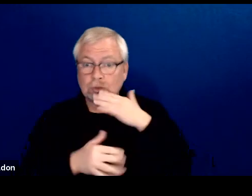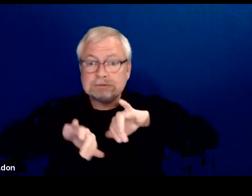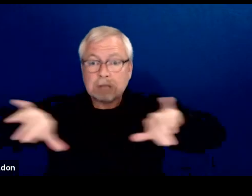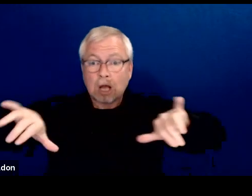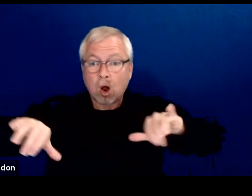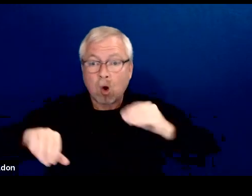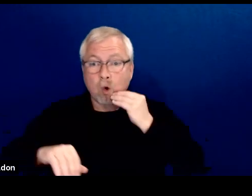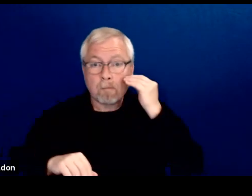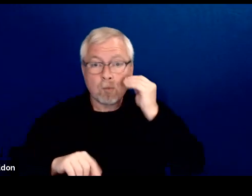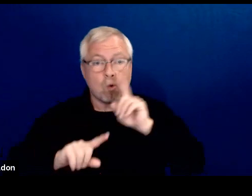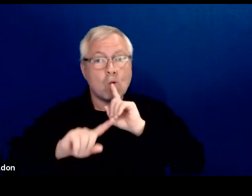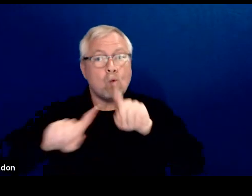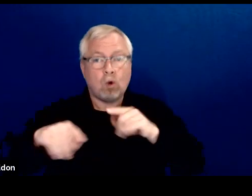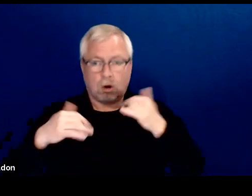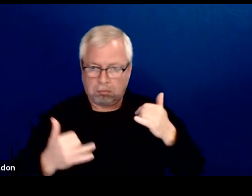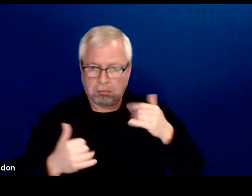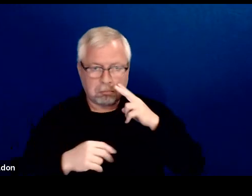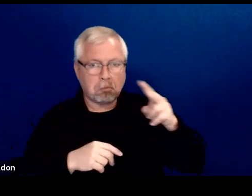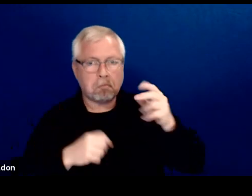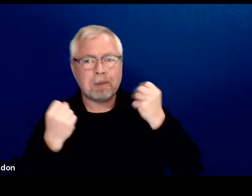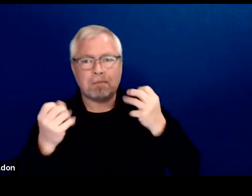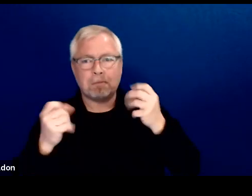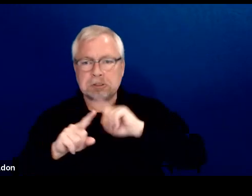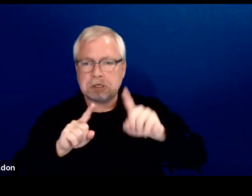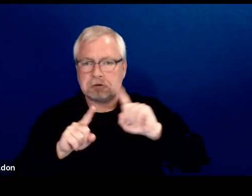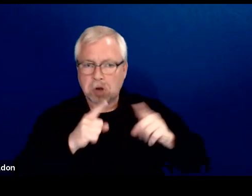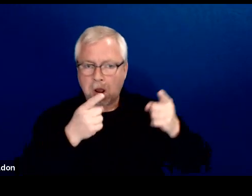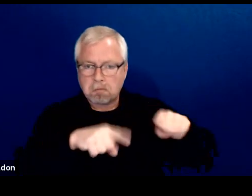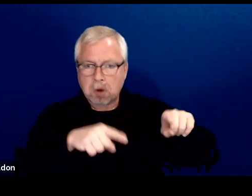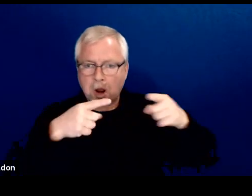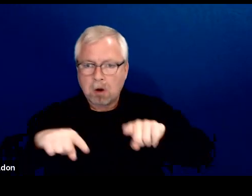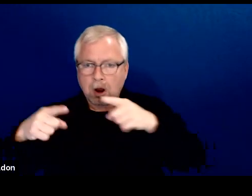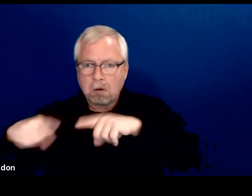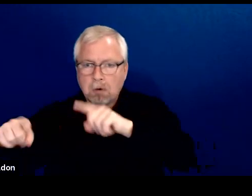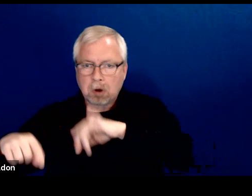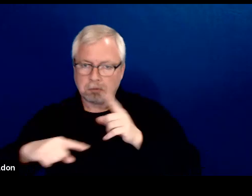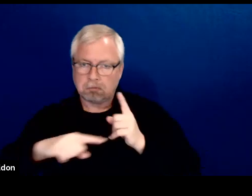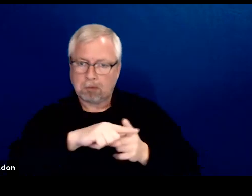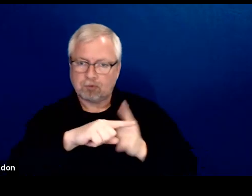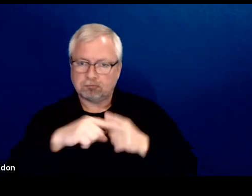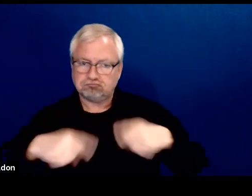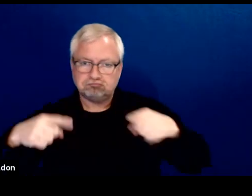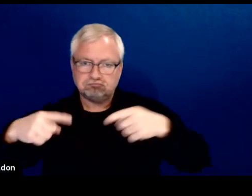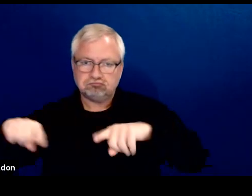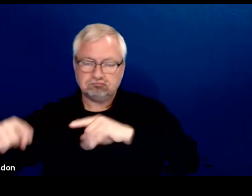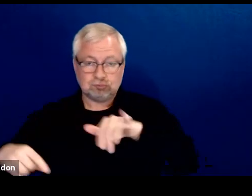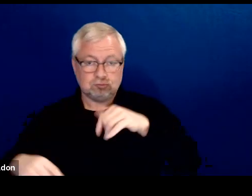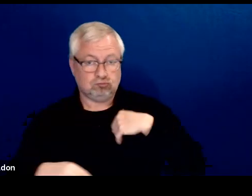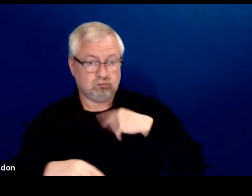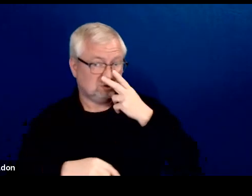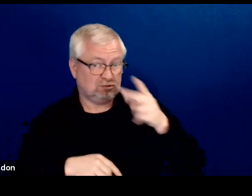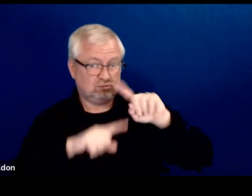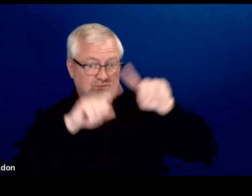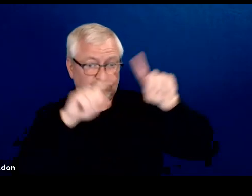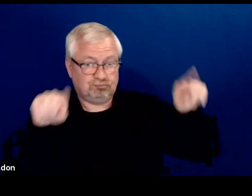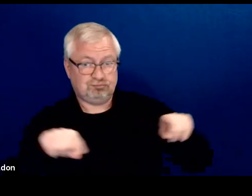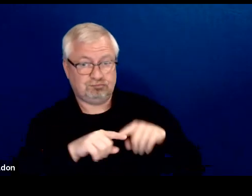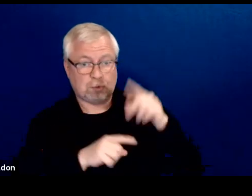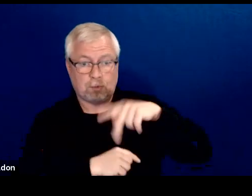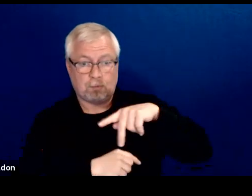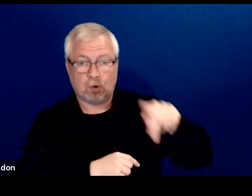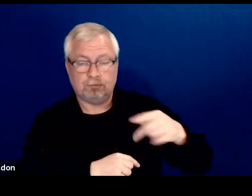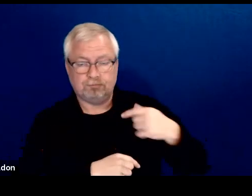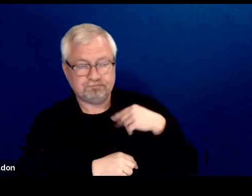still a challenge, but this bottom talking point on this slide is the one that I want you to look at because it falls into our strategy pretty